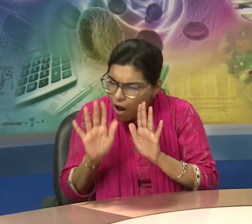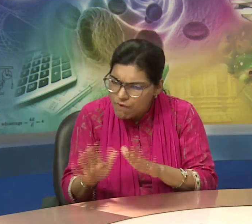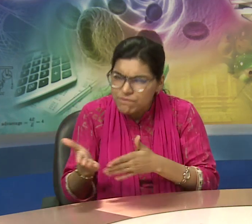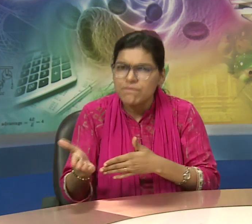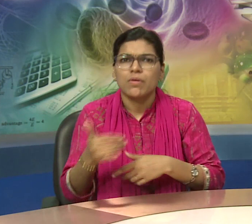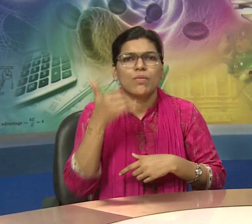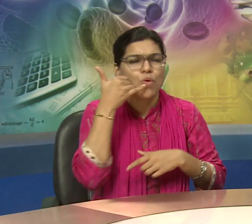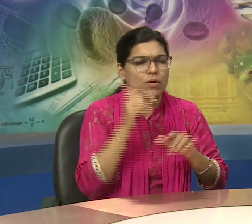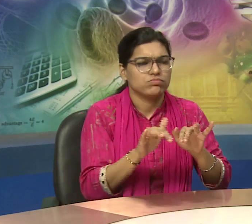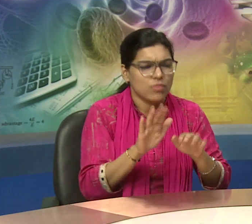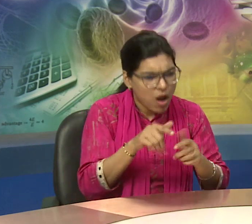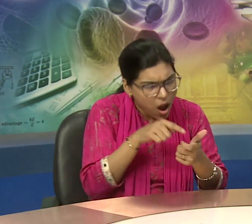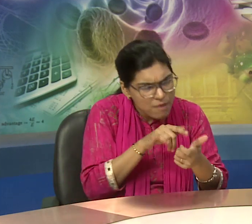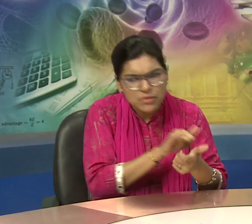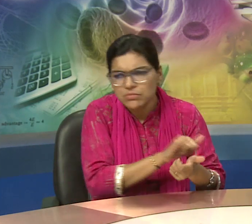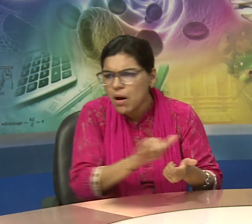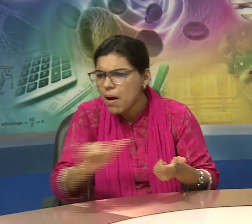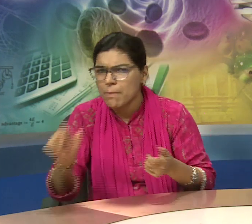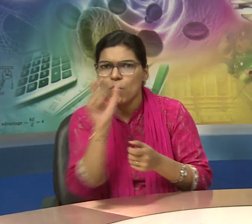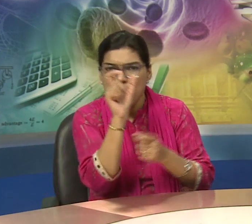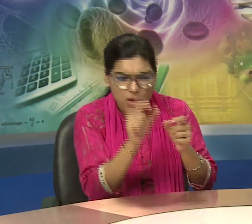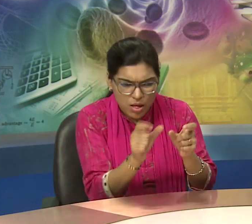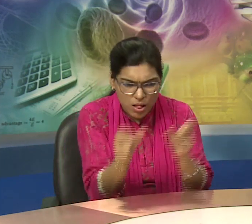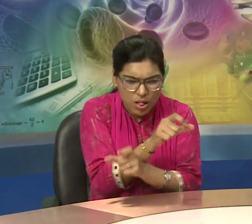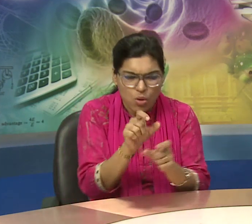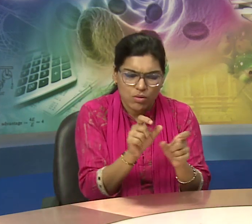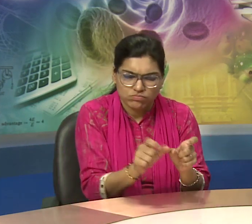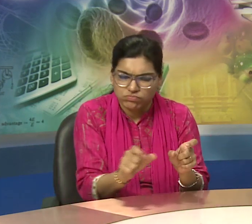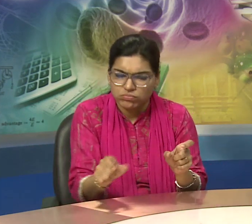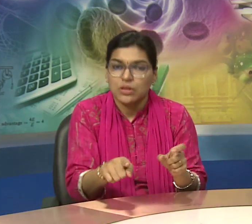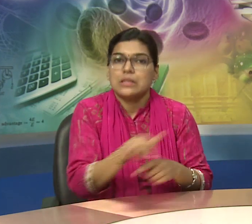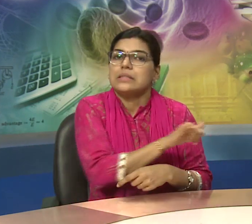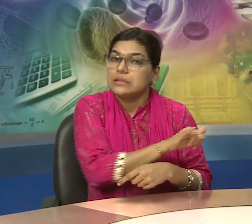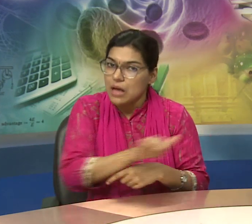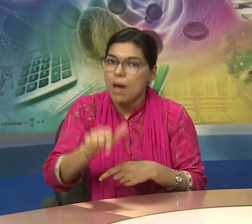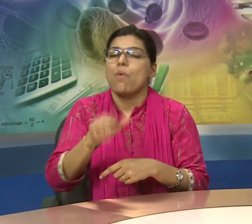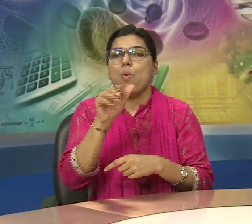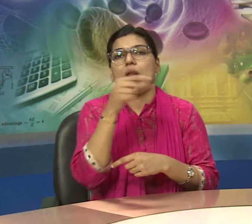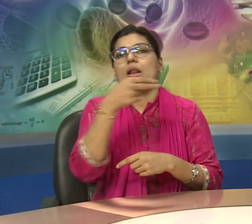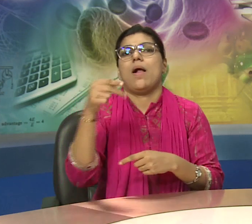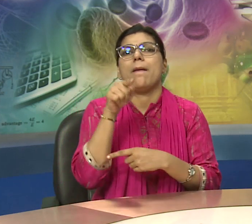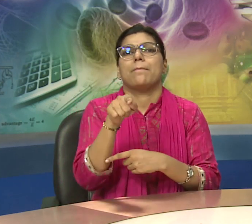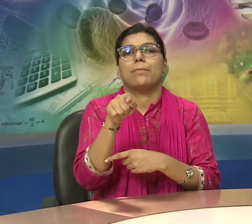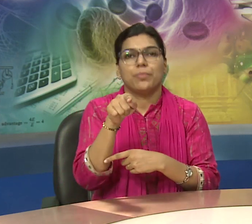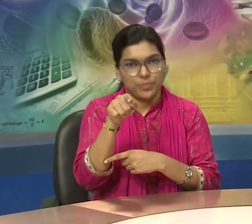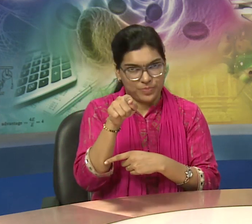Any device you open in your mobile, in your laptop, in your desktop computer, the alphabets would be